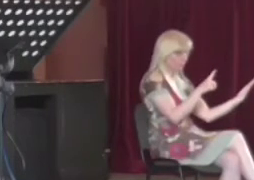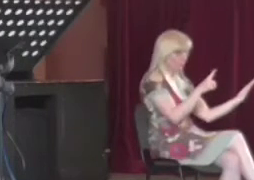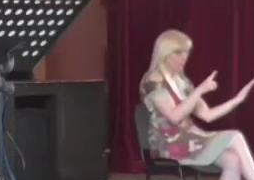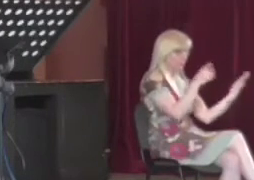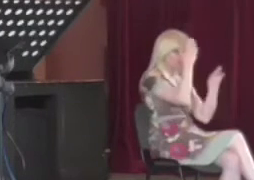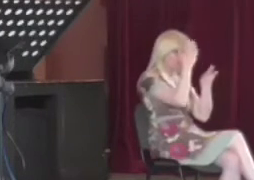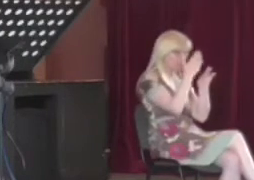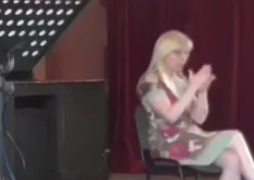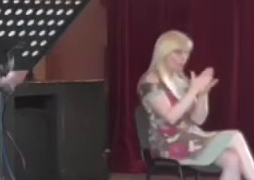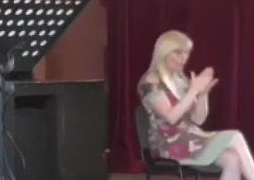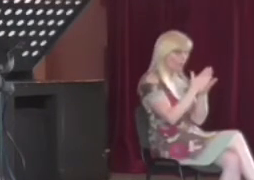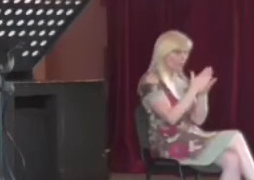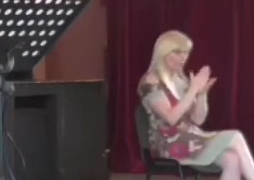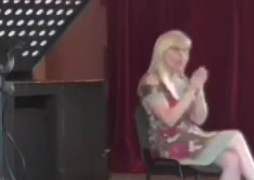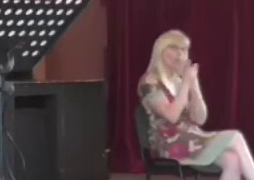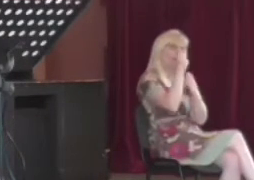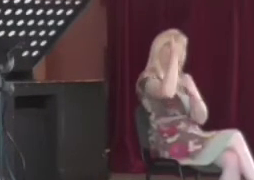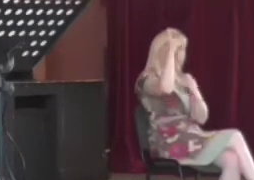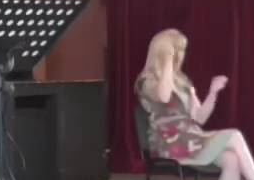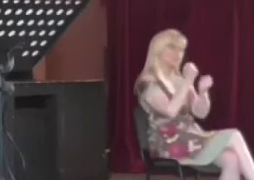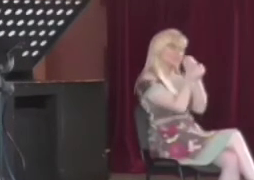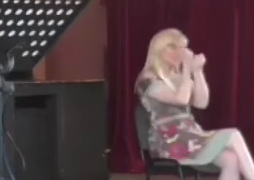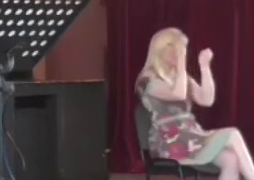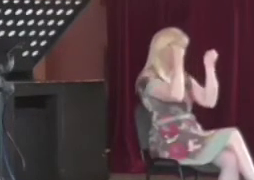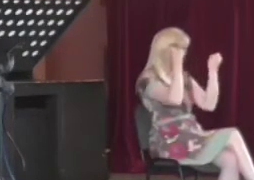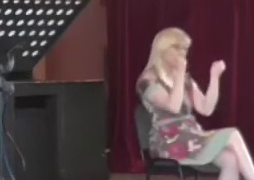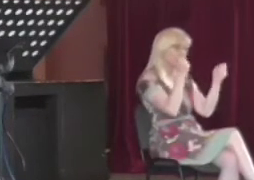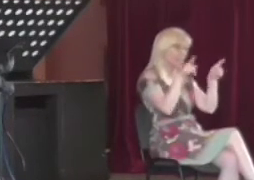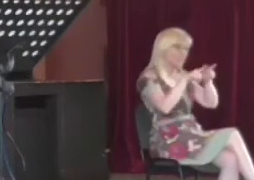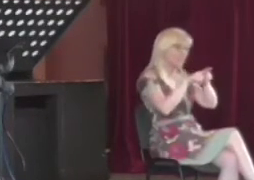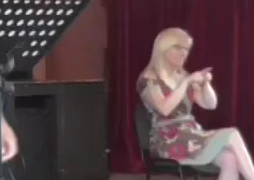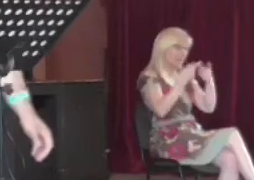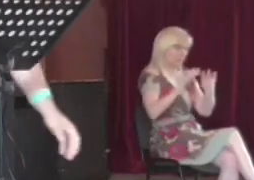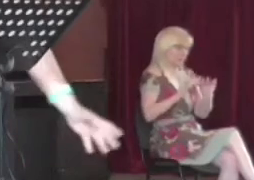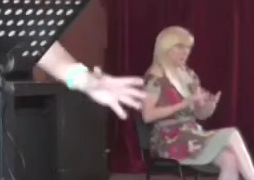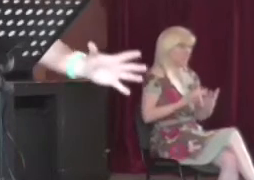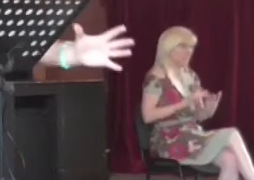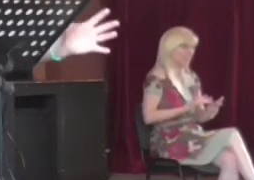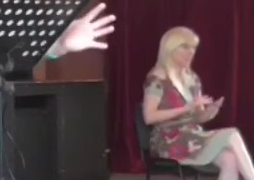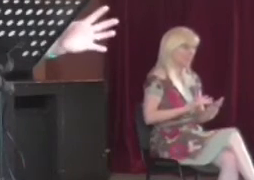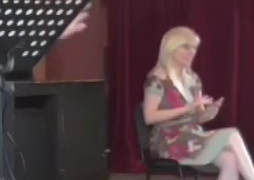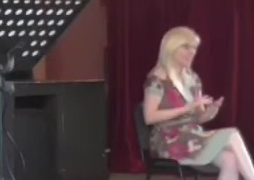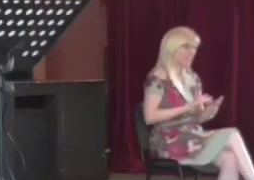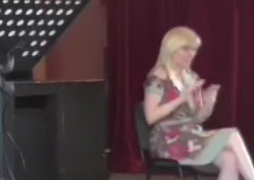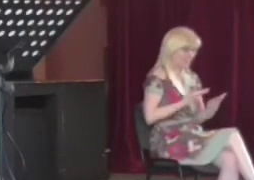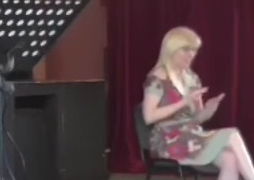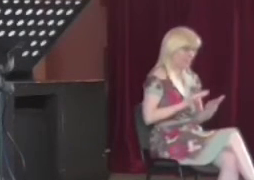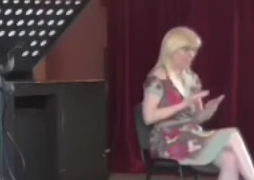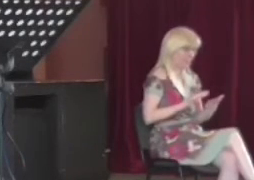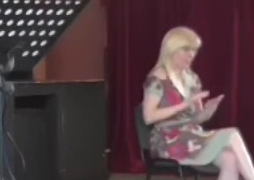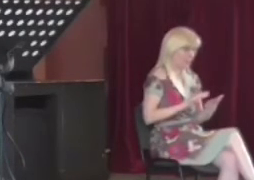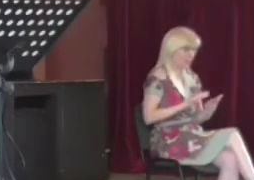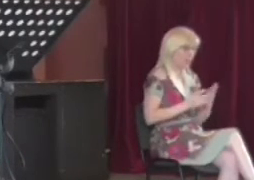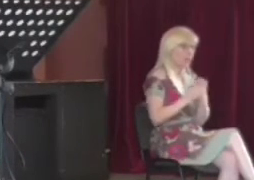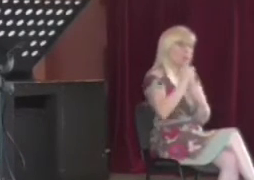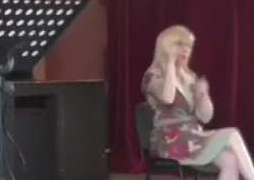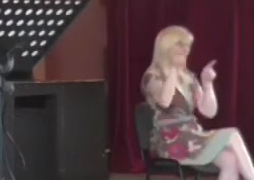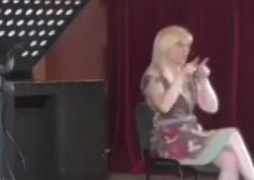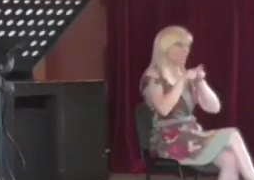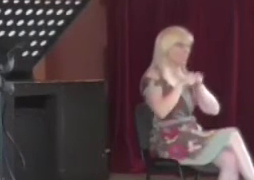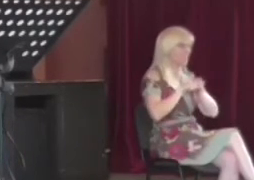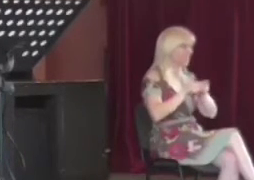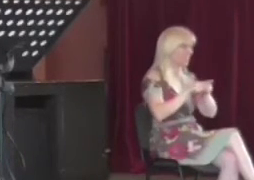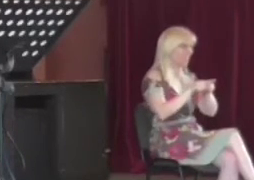So he's a different man, and he begins to preach Christ crucified. But even still, a little later